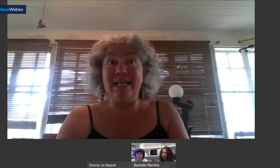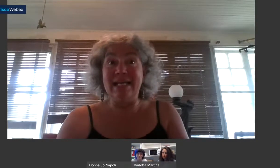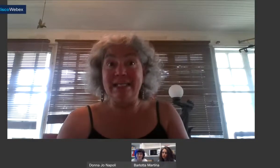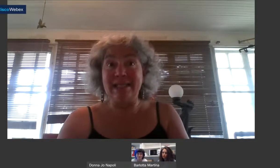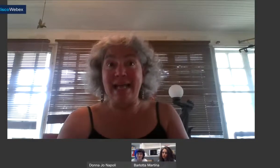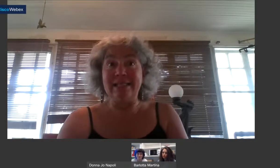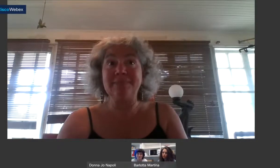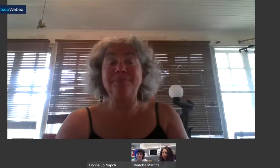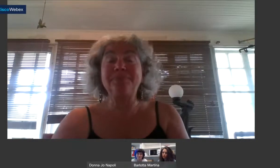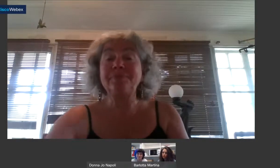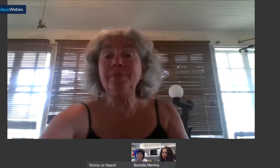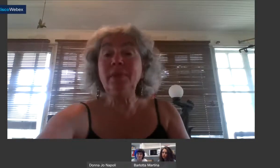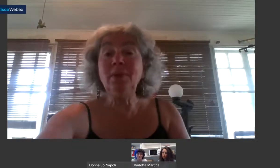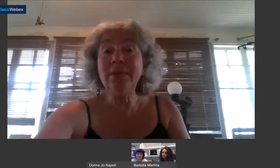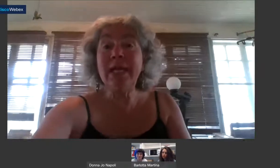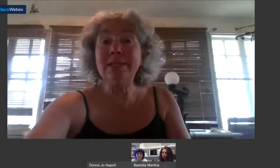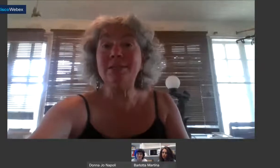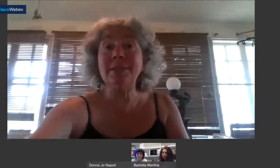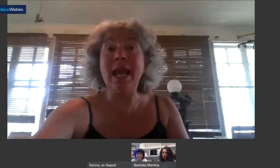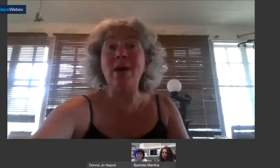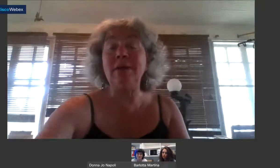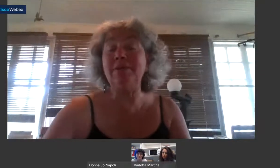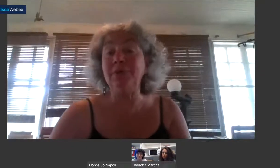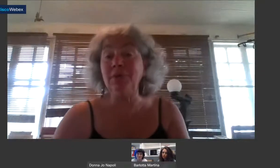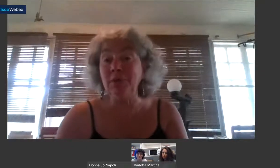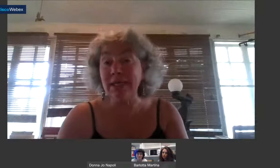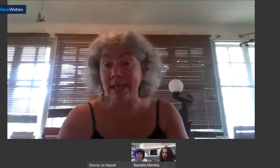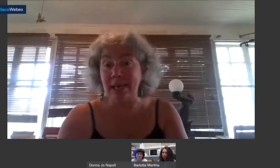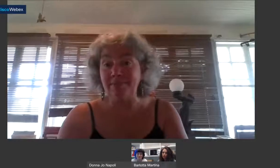in sight. Okay, so now if you look at